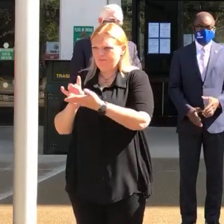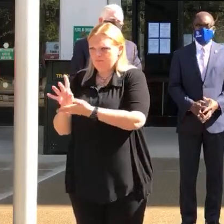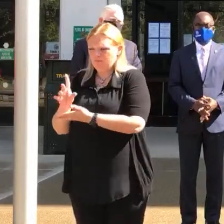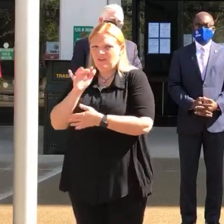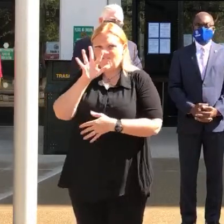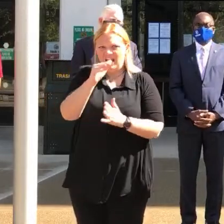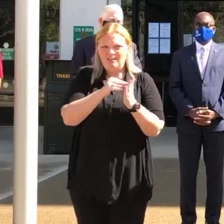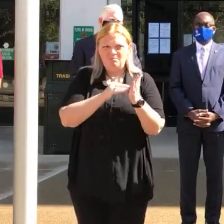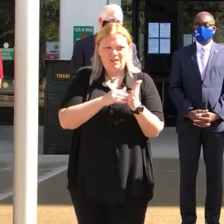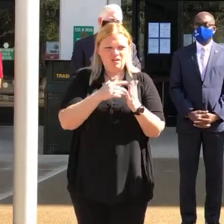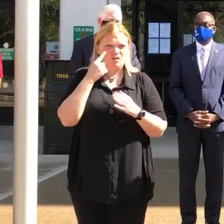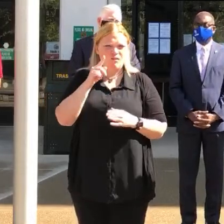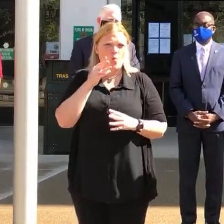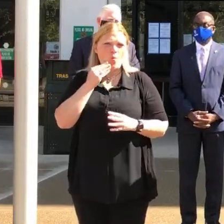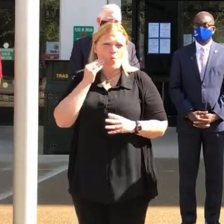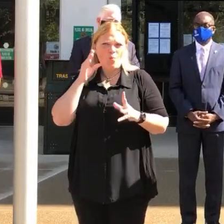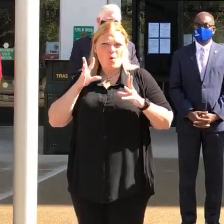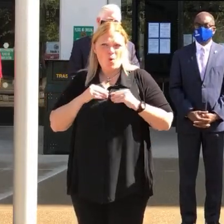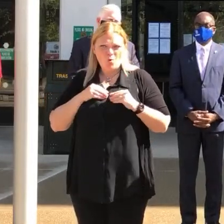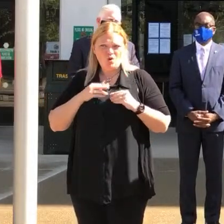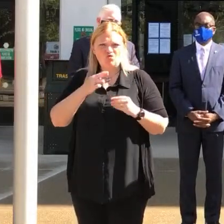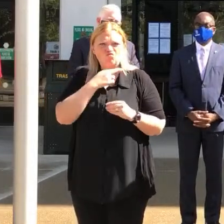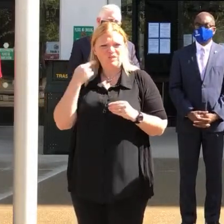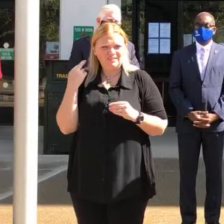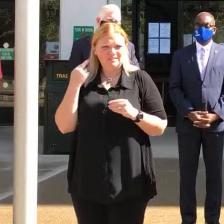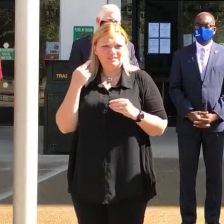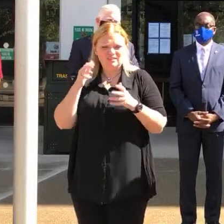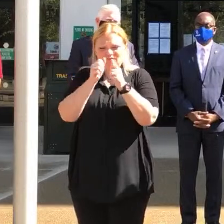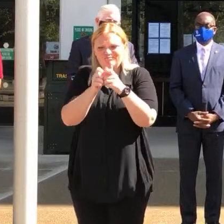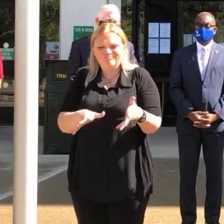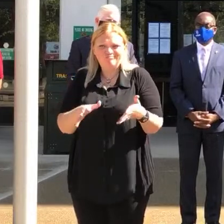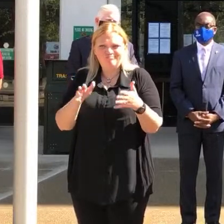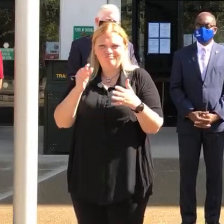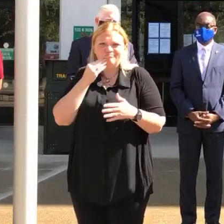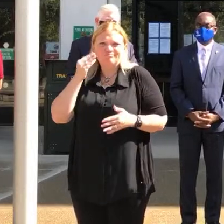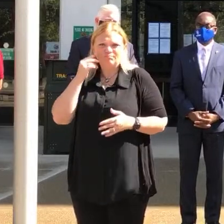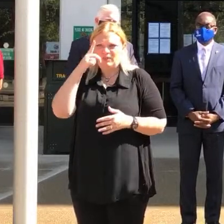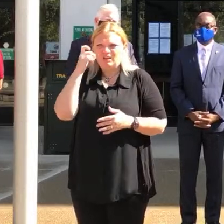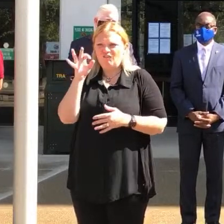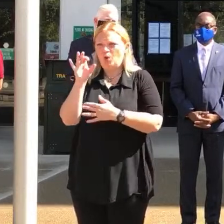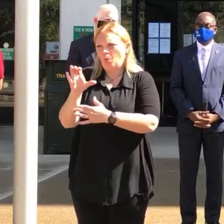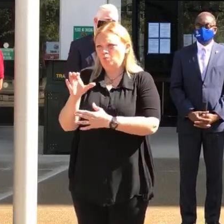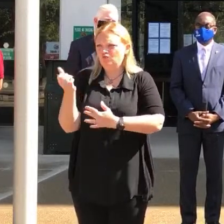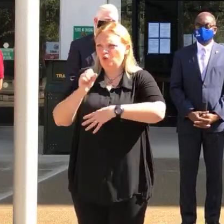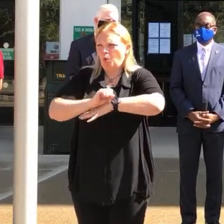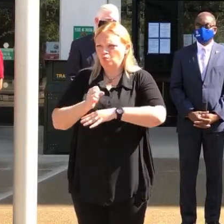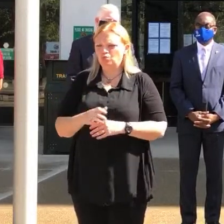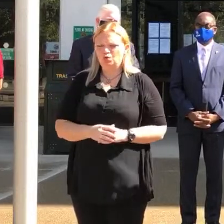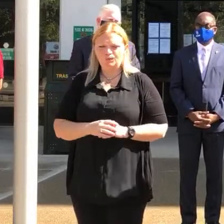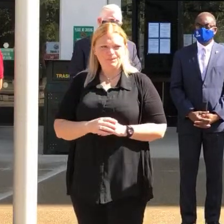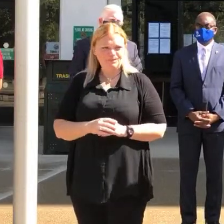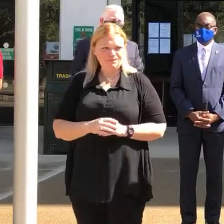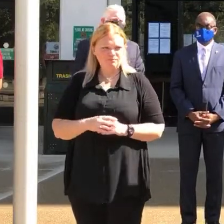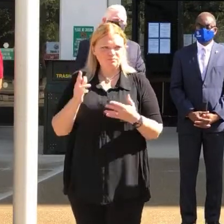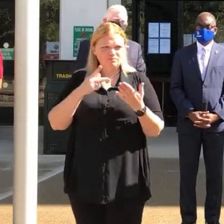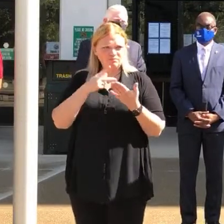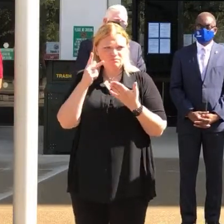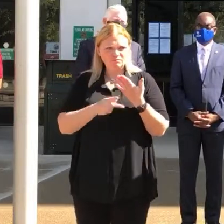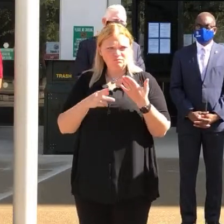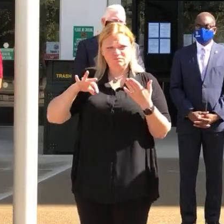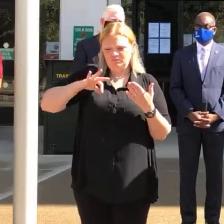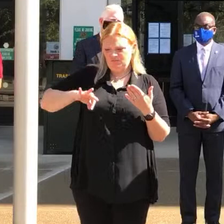to homeowners that are at risk of losing their house to foreclosure. The program will